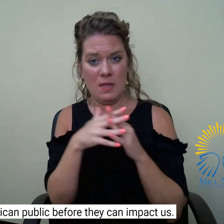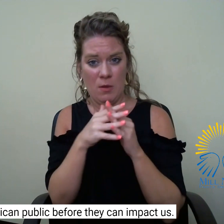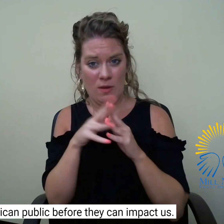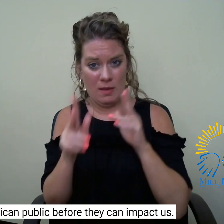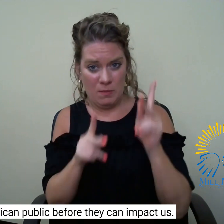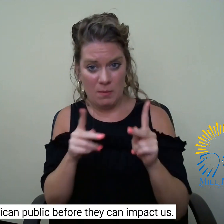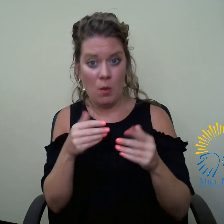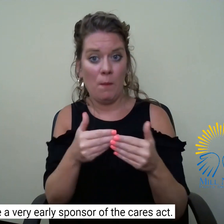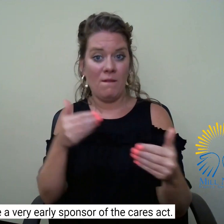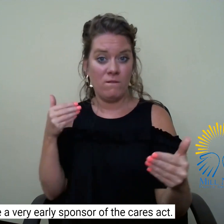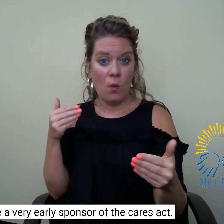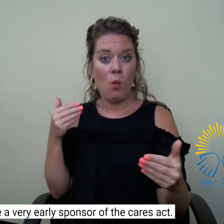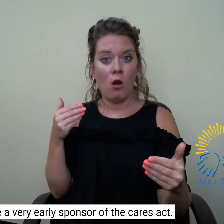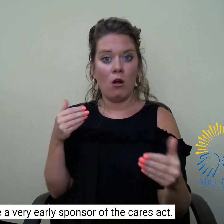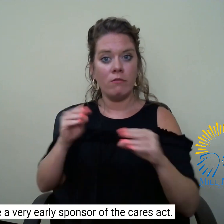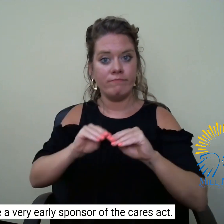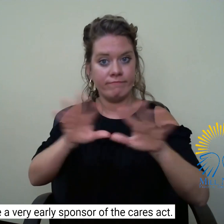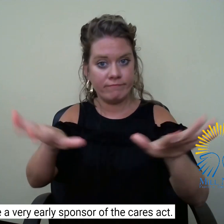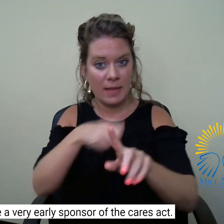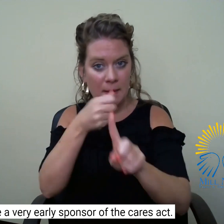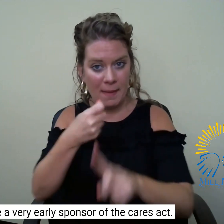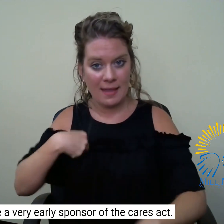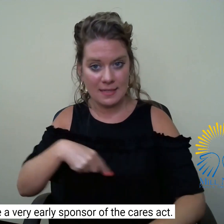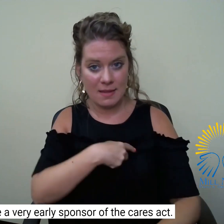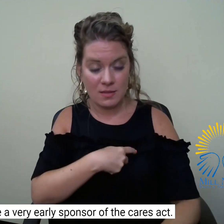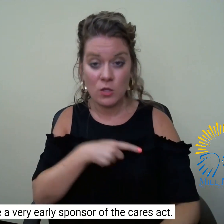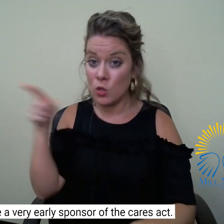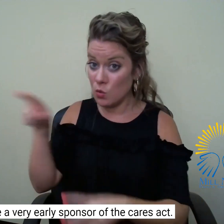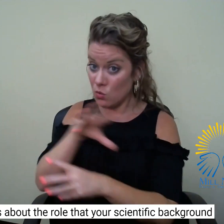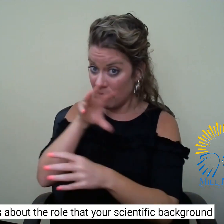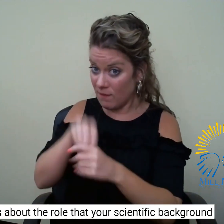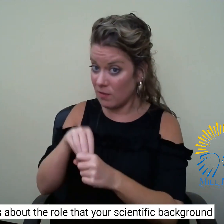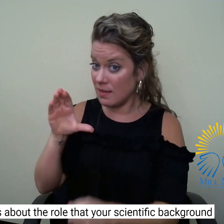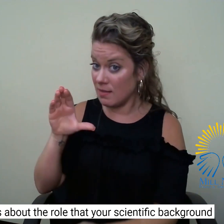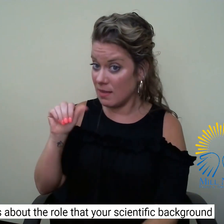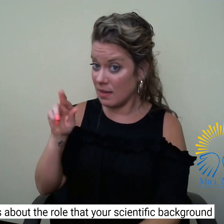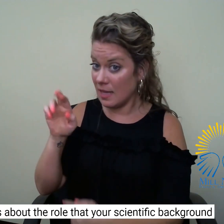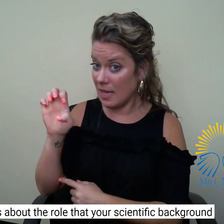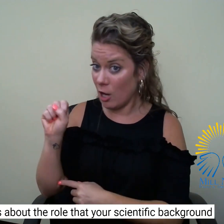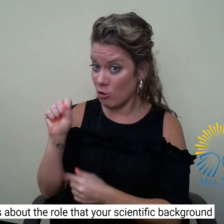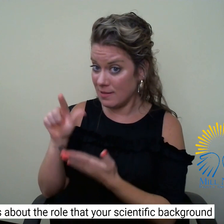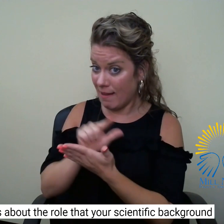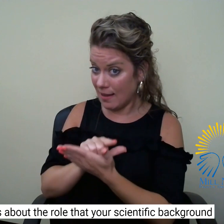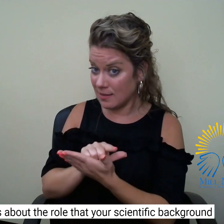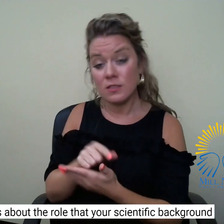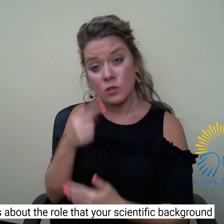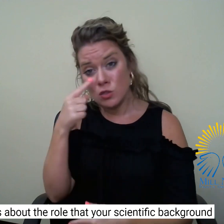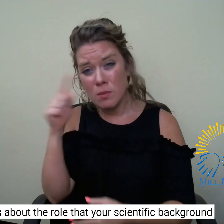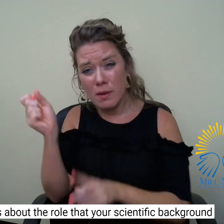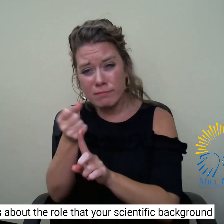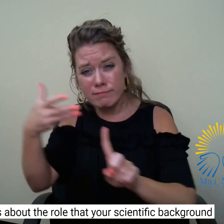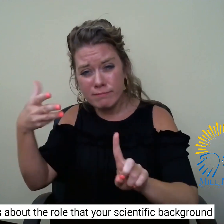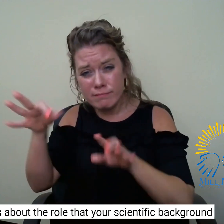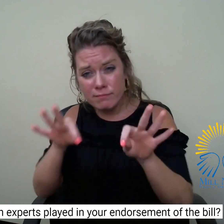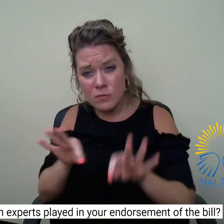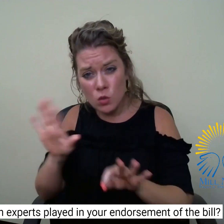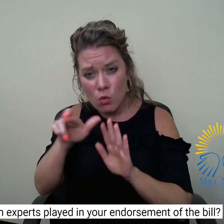us. You were a very early sponsor of the CARES Act. Can you talk to us about the role that your scientific background and early input